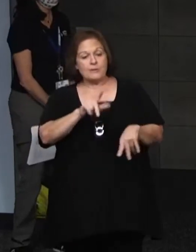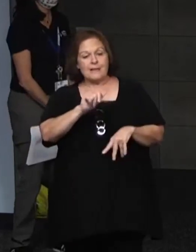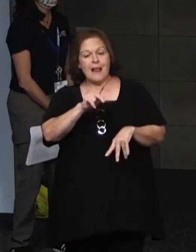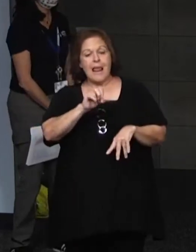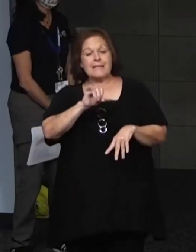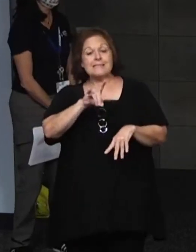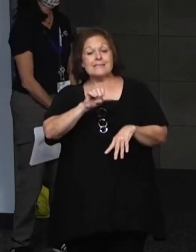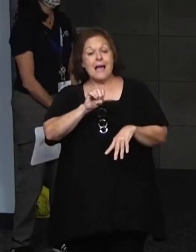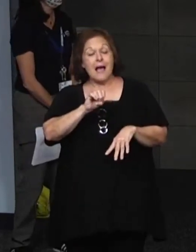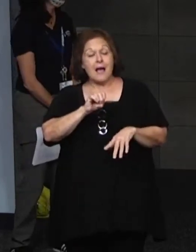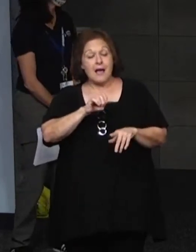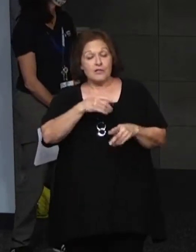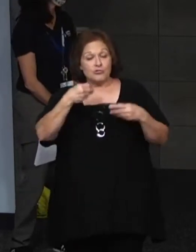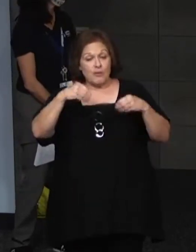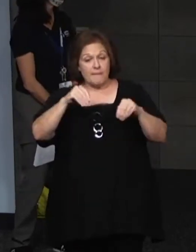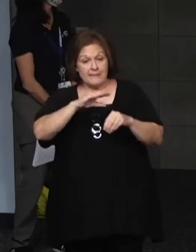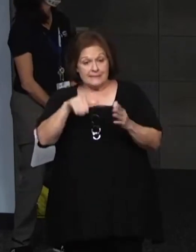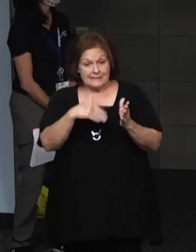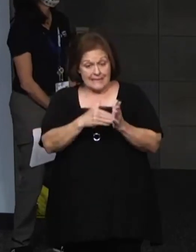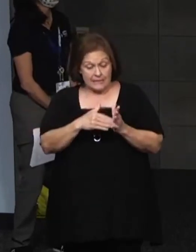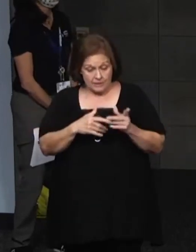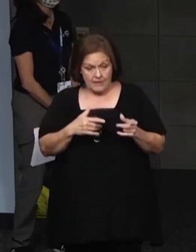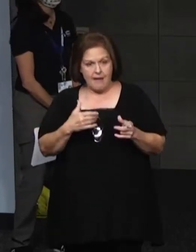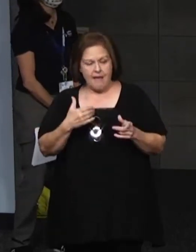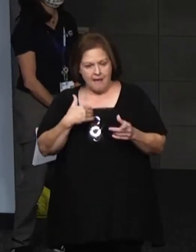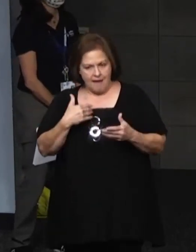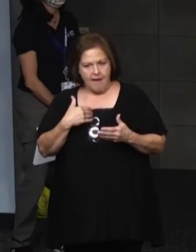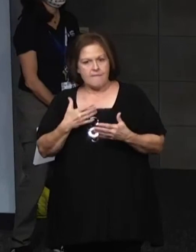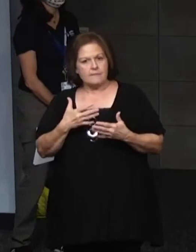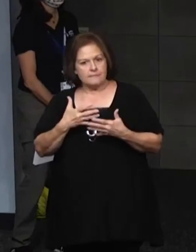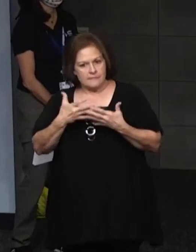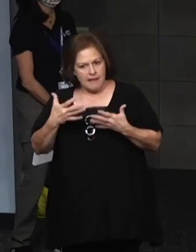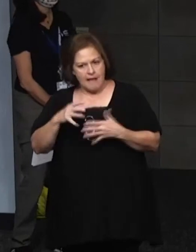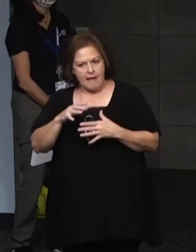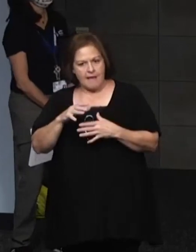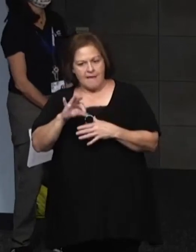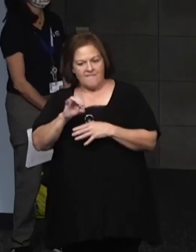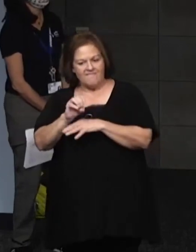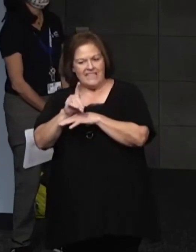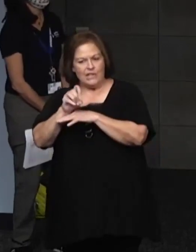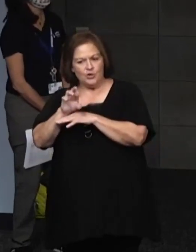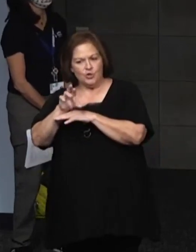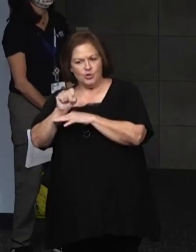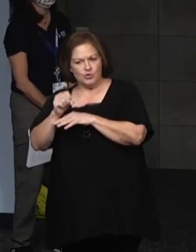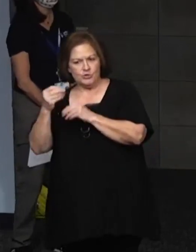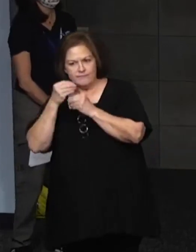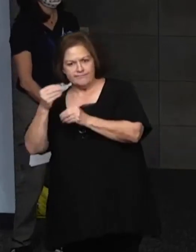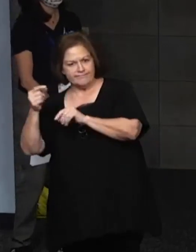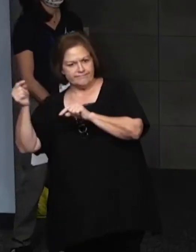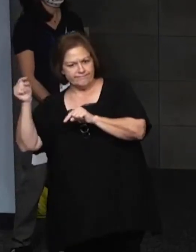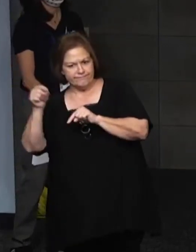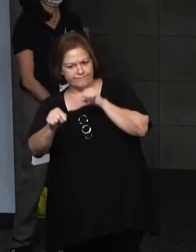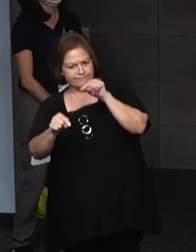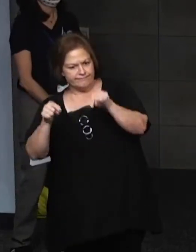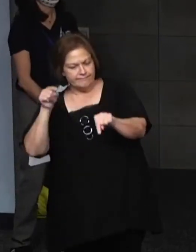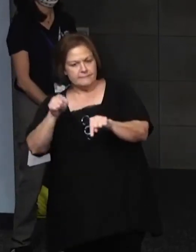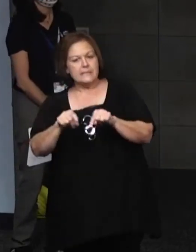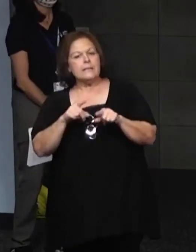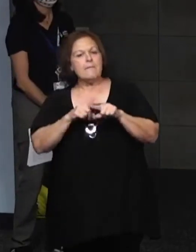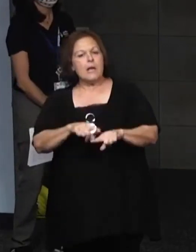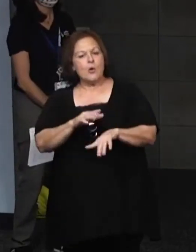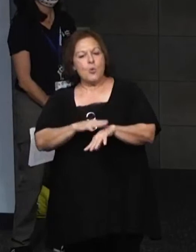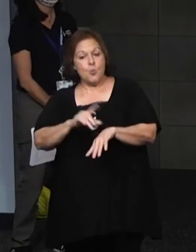on, as Patrick Hamby explained, you've got multiple feeders, so it may not be that everybody in a vicinity comes on, depends on where your